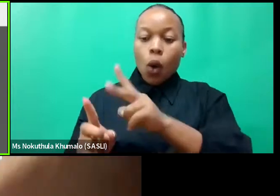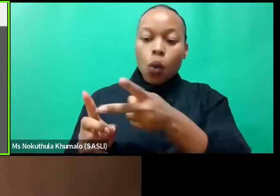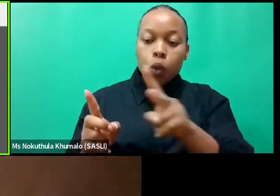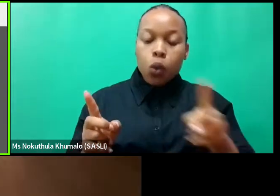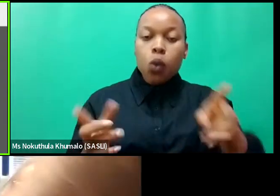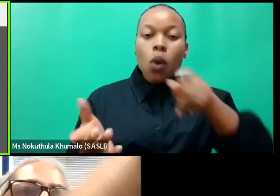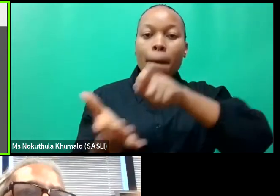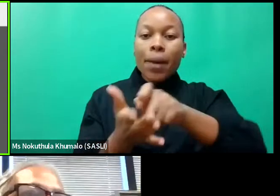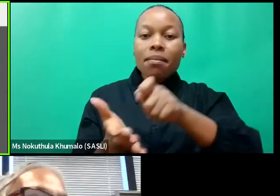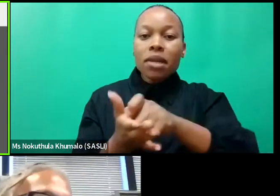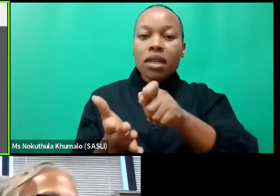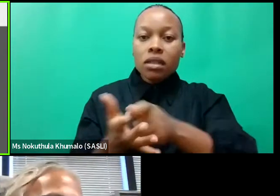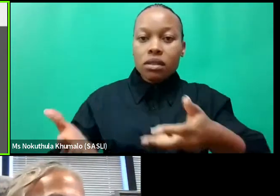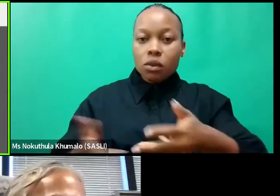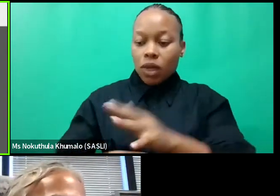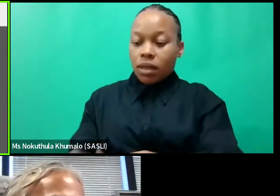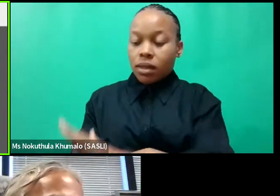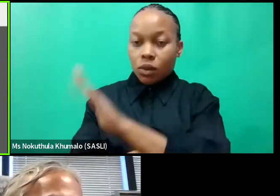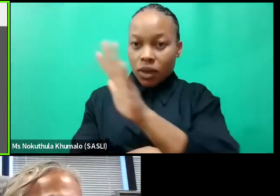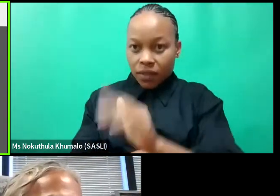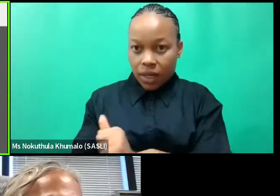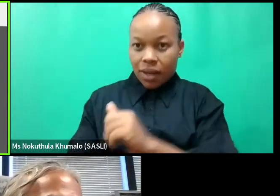of specialization include